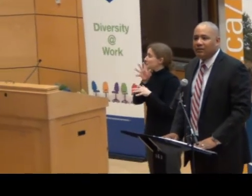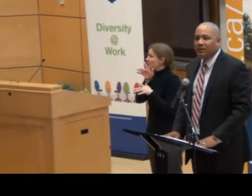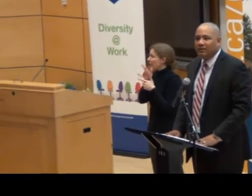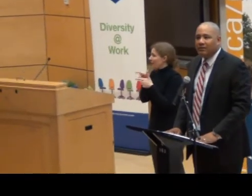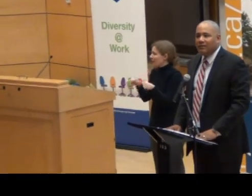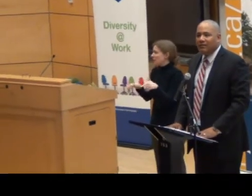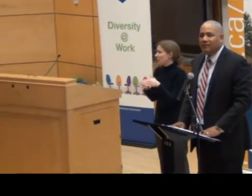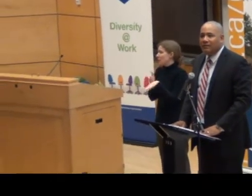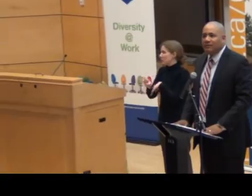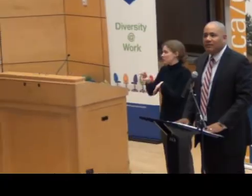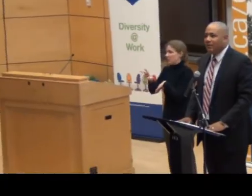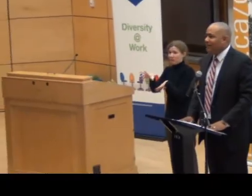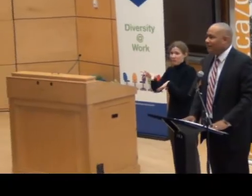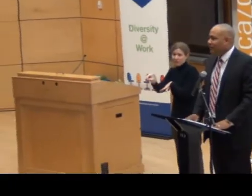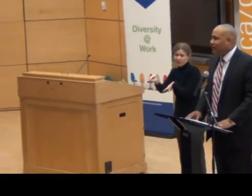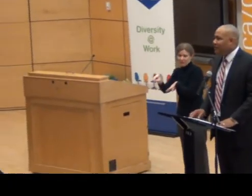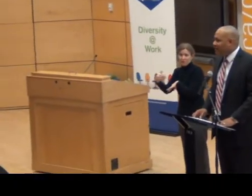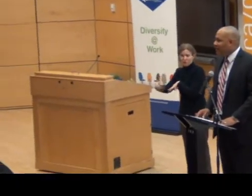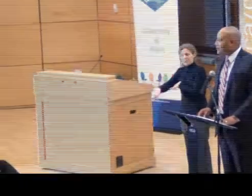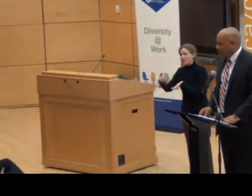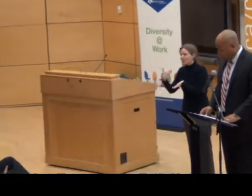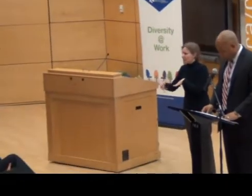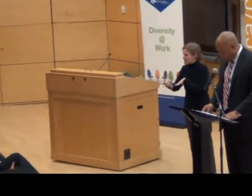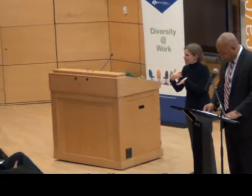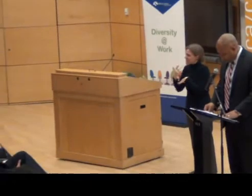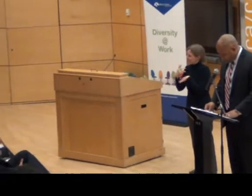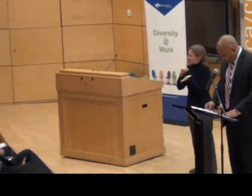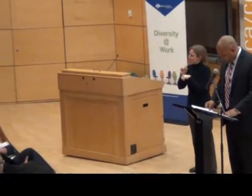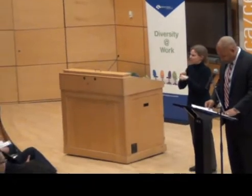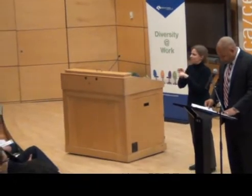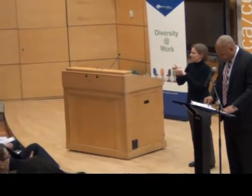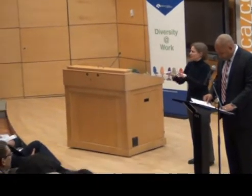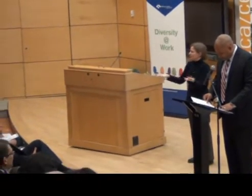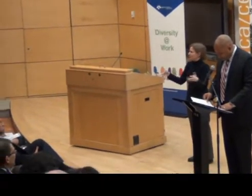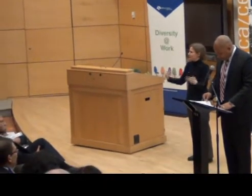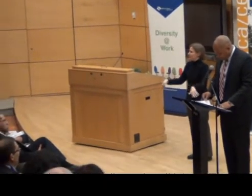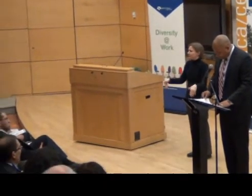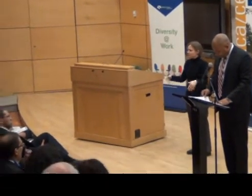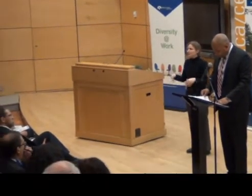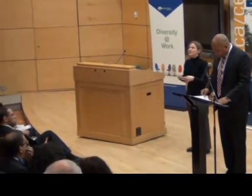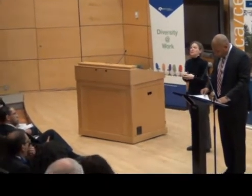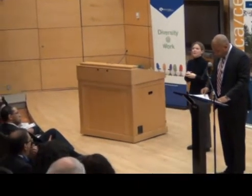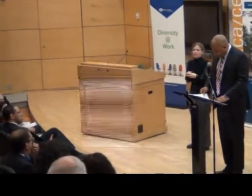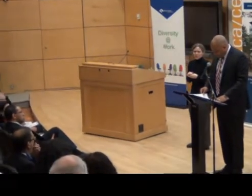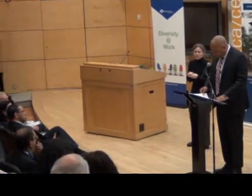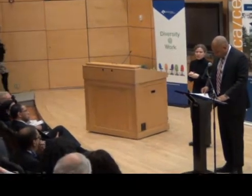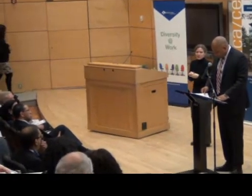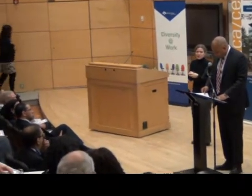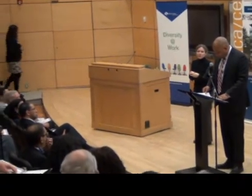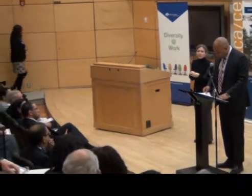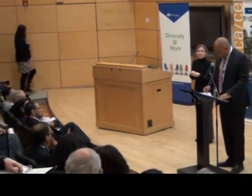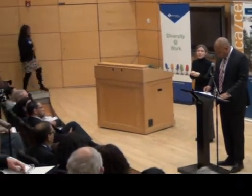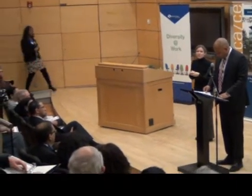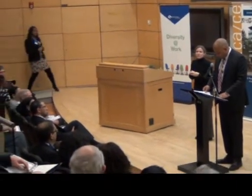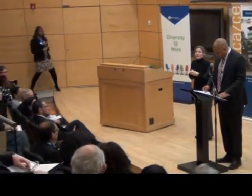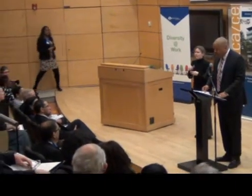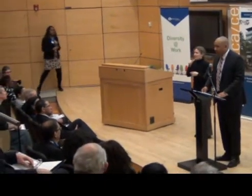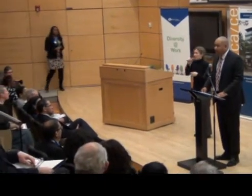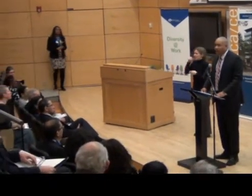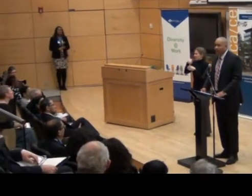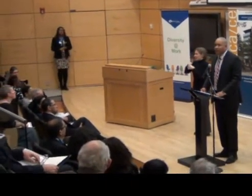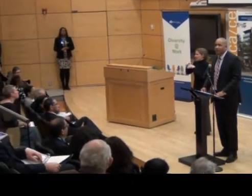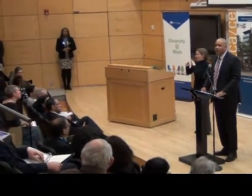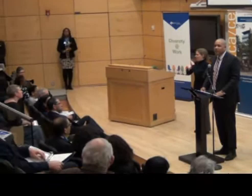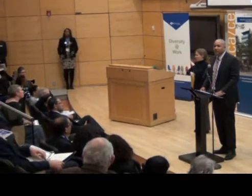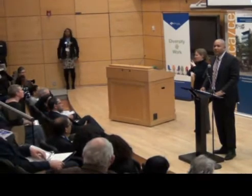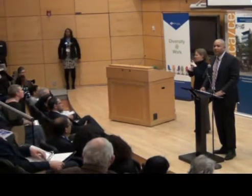that are spoken. You know, this is a very diverse place. And I told the House yesterday,